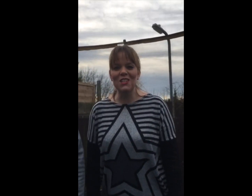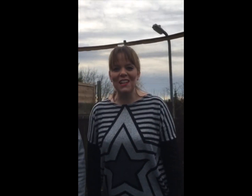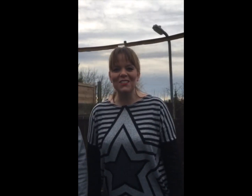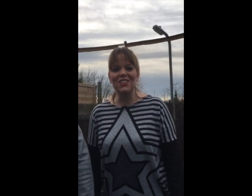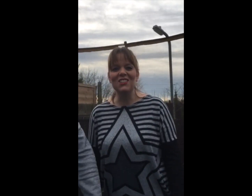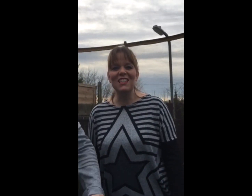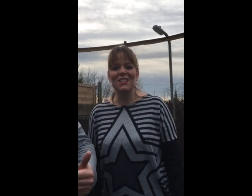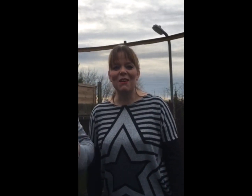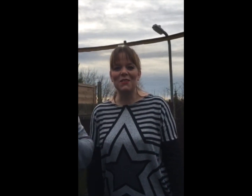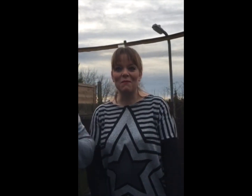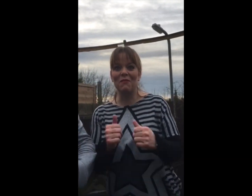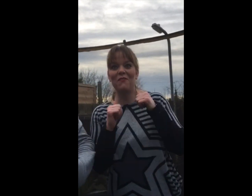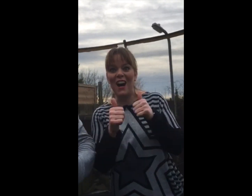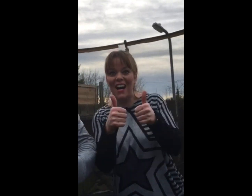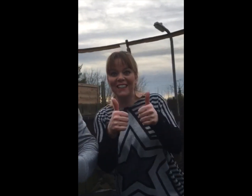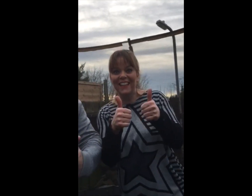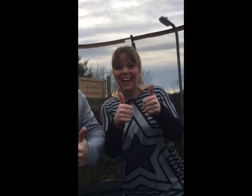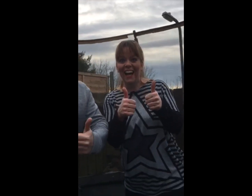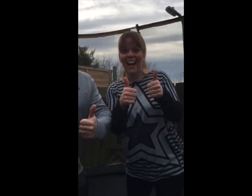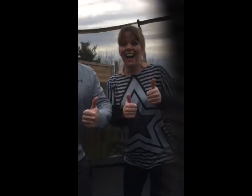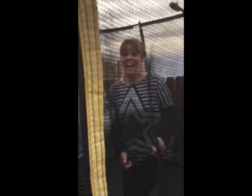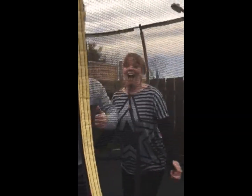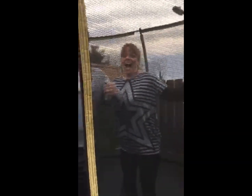lockdown you just need to have some fun.